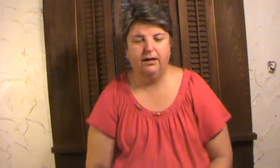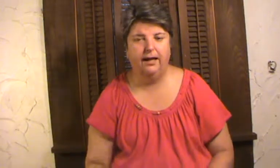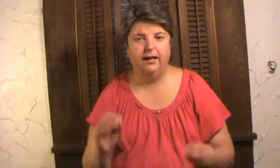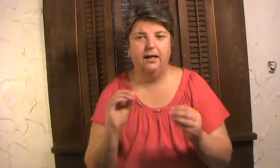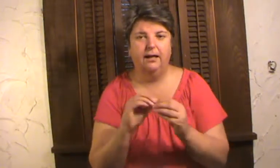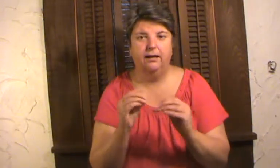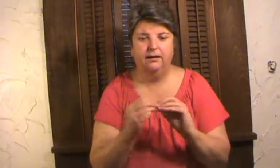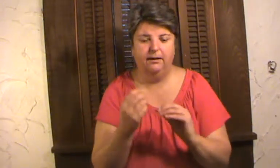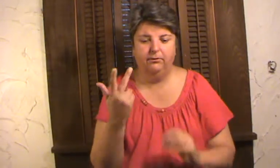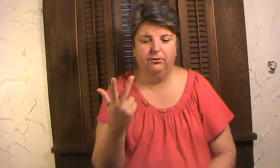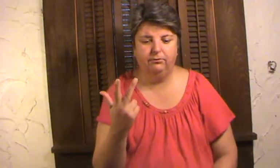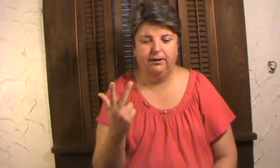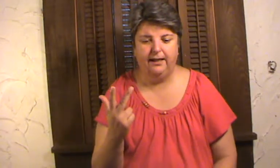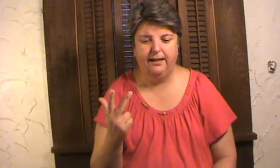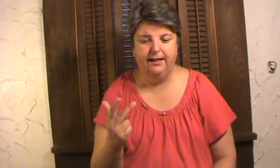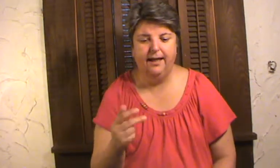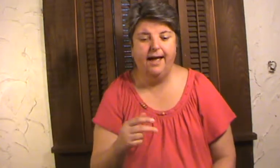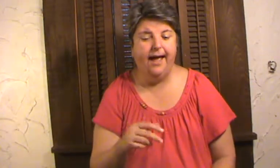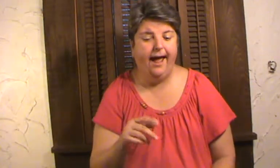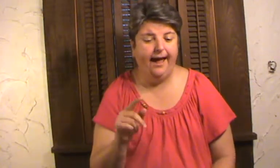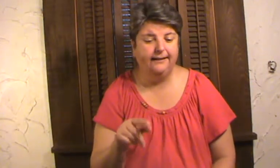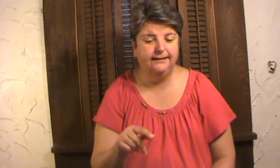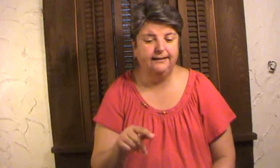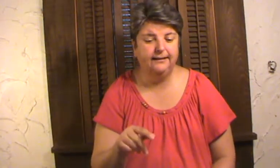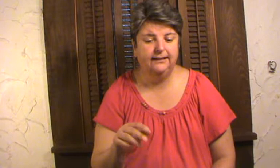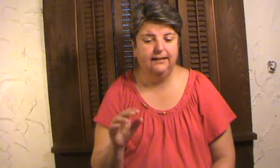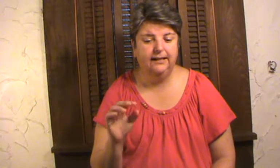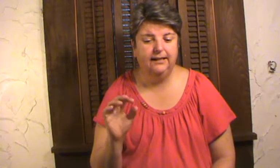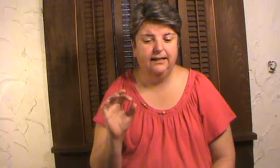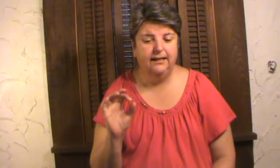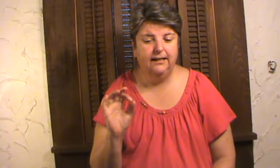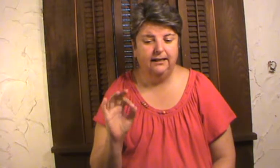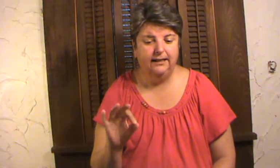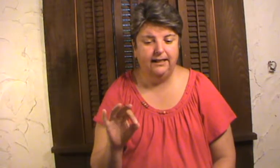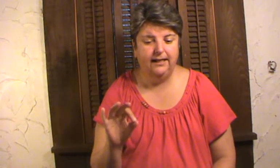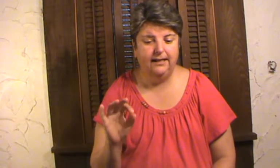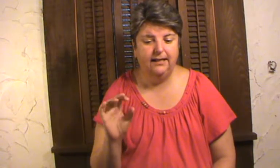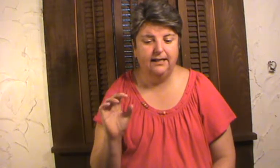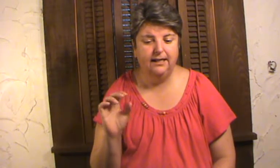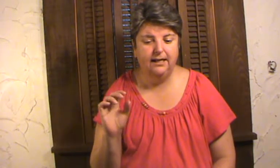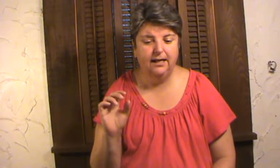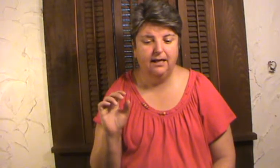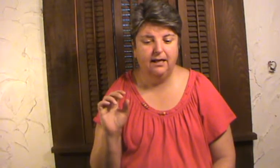Okay, number 3, ask, need,